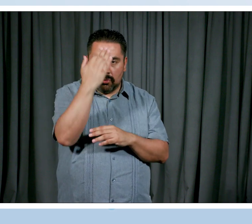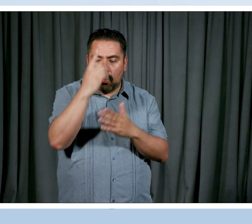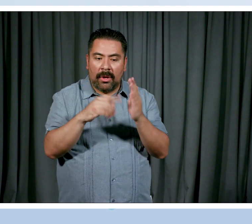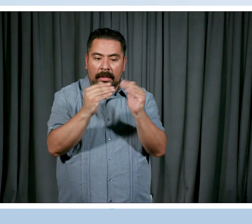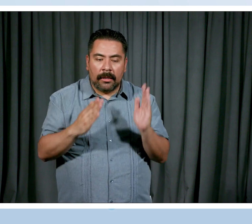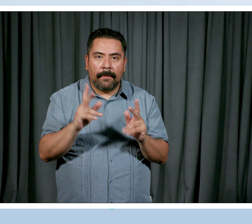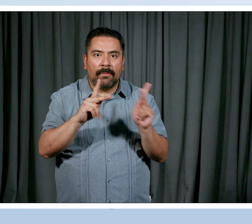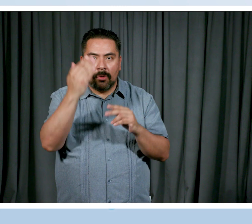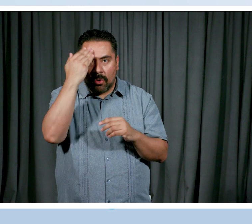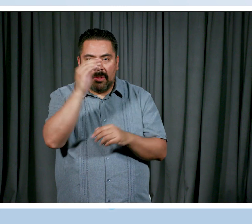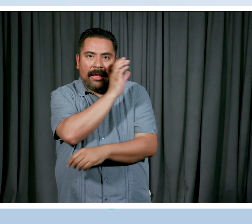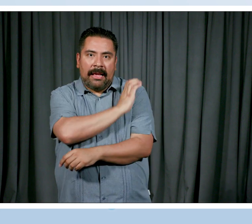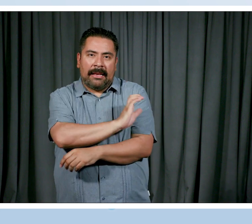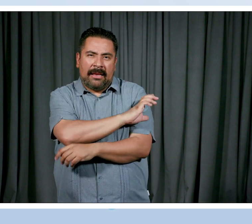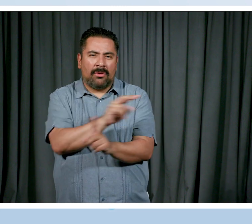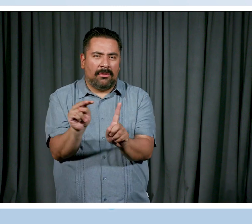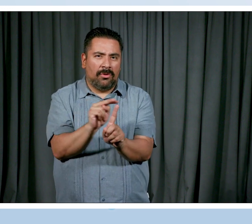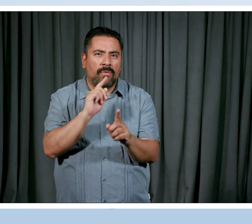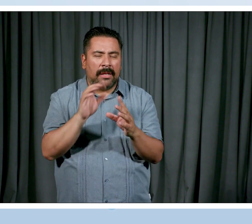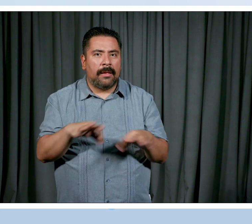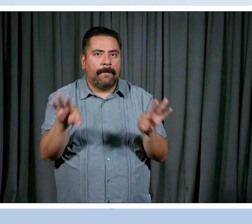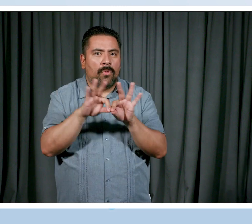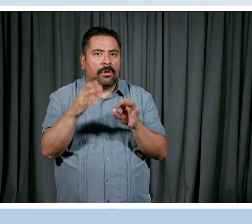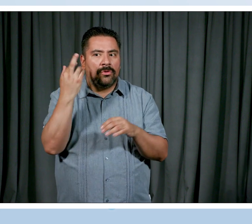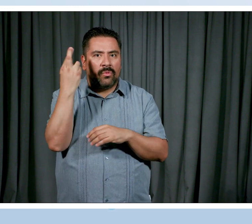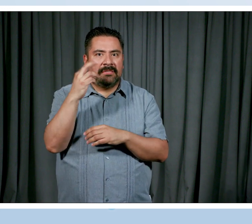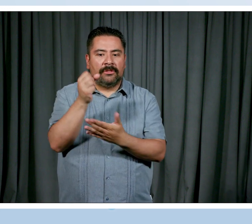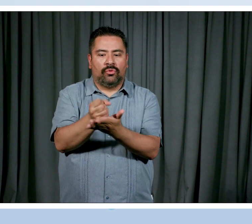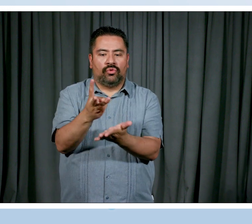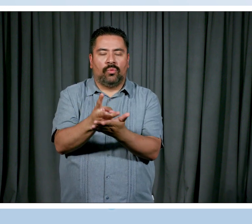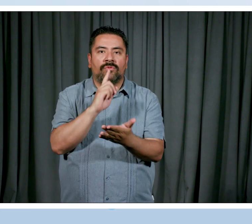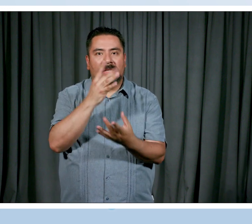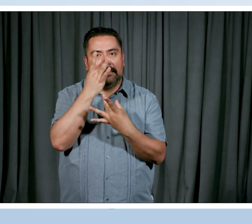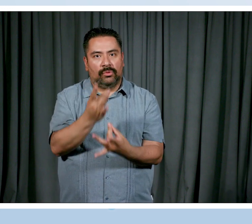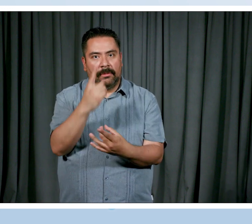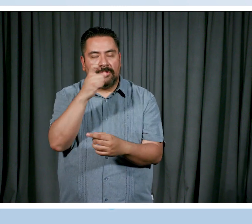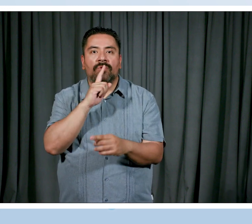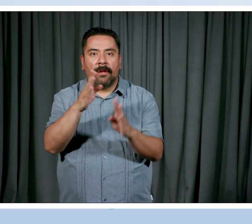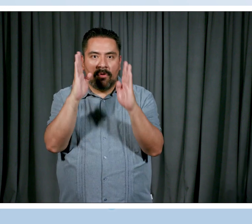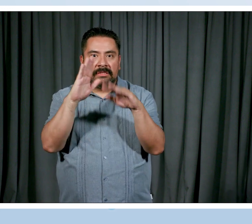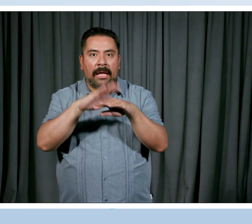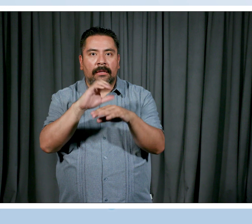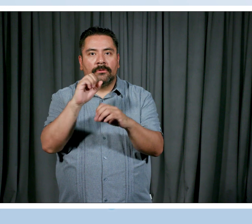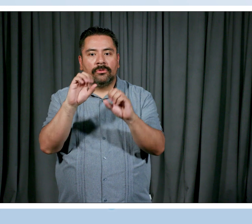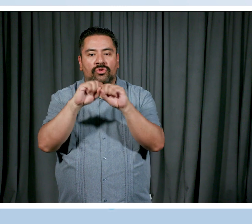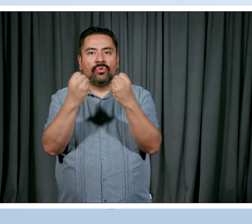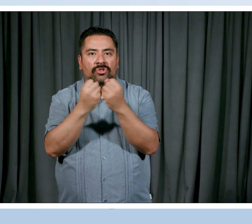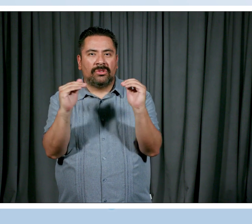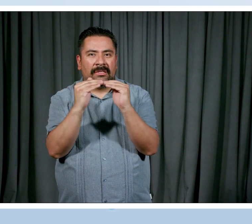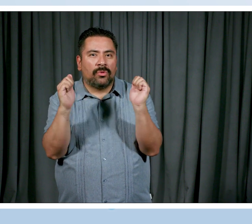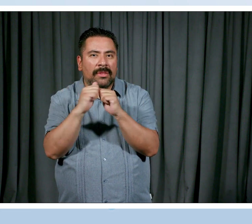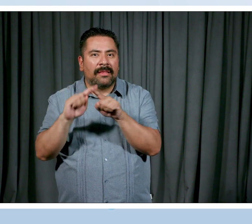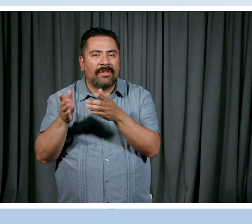the clinical side of it. And I think it's really important. That's why social work to me is so interesting, because it's really focused in social justice. You can do a lot of